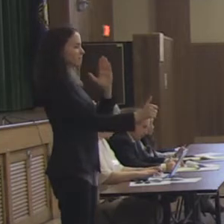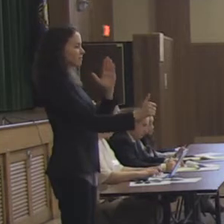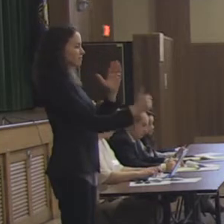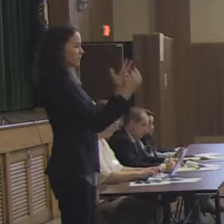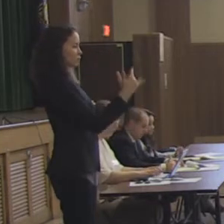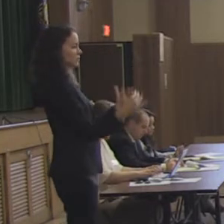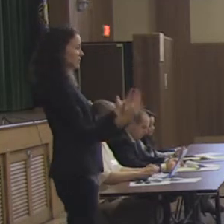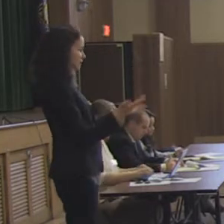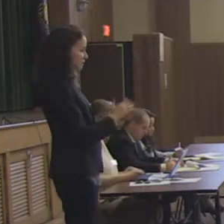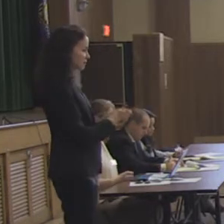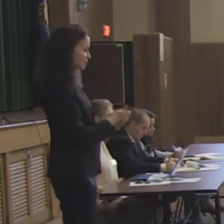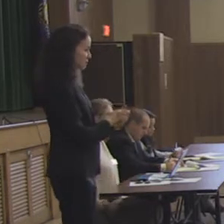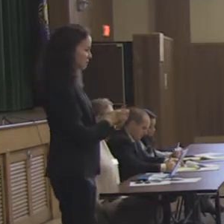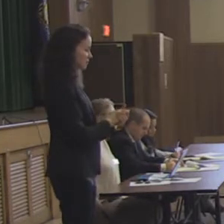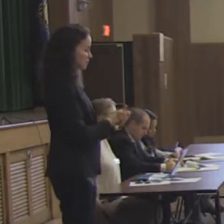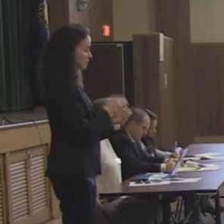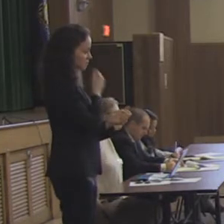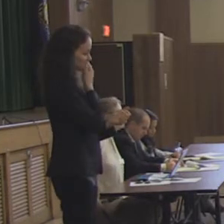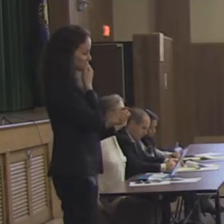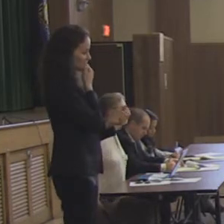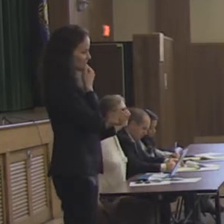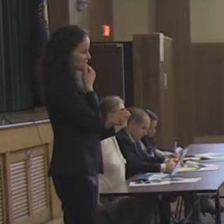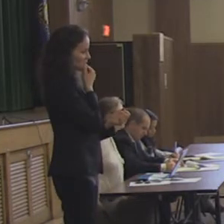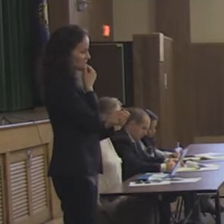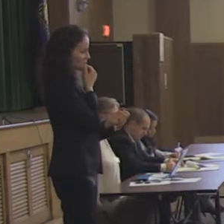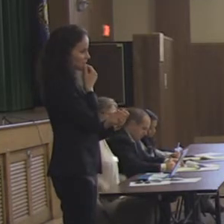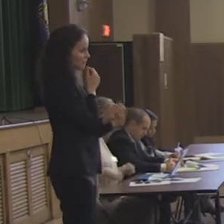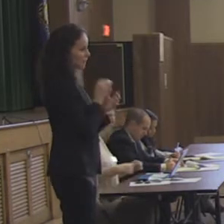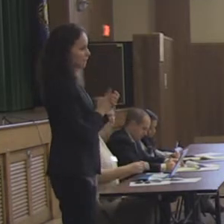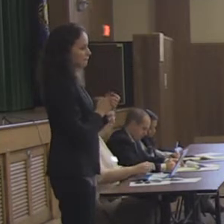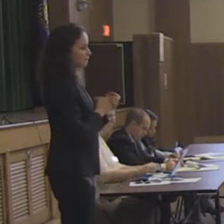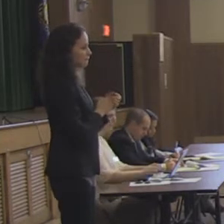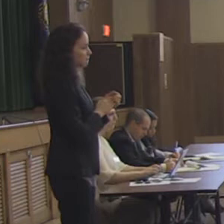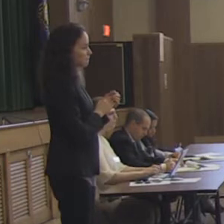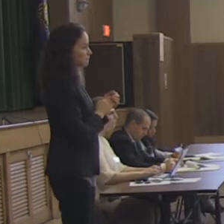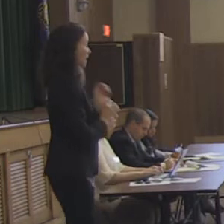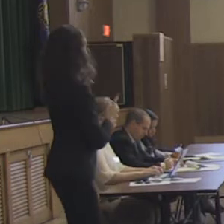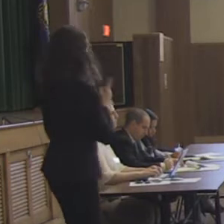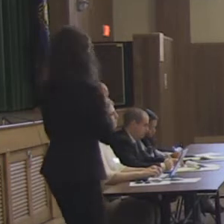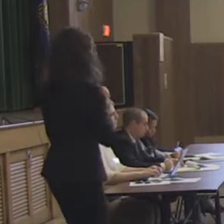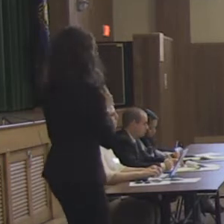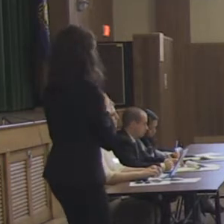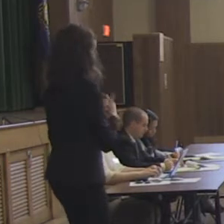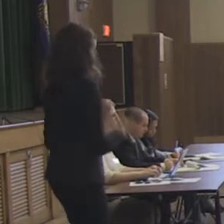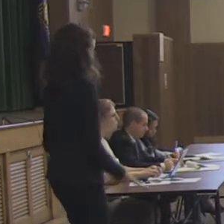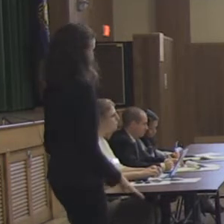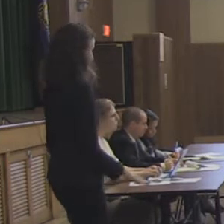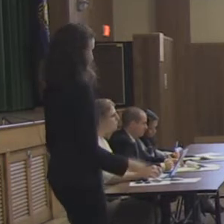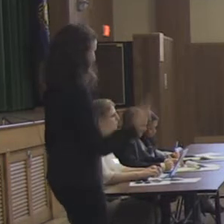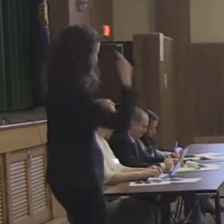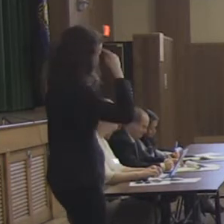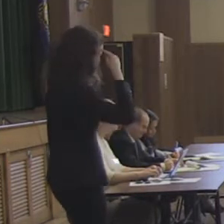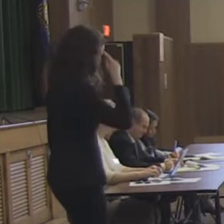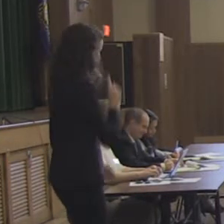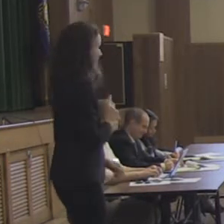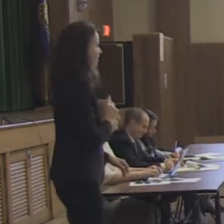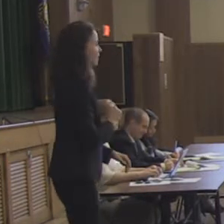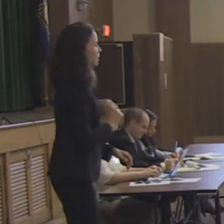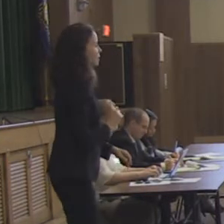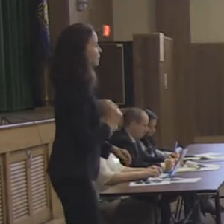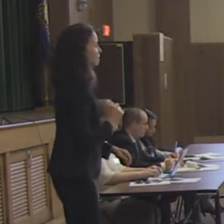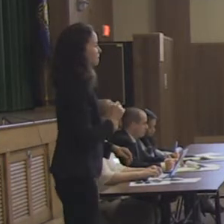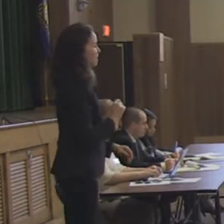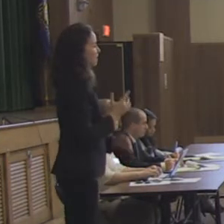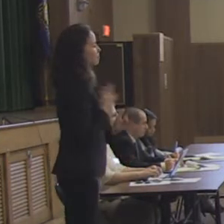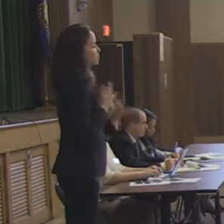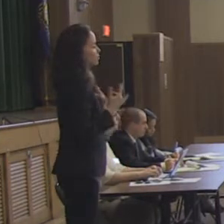population. I'm also concerned that, there's one more and that's it, I think. I'm also